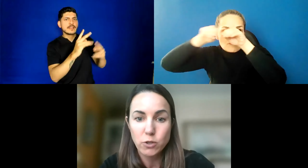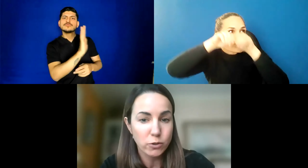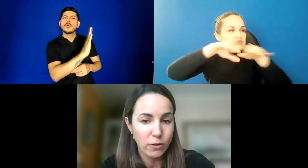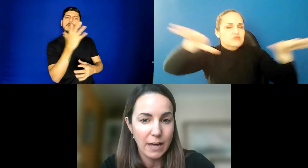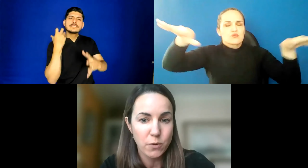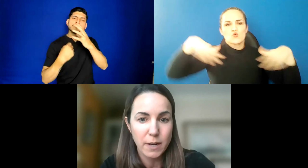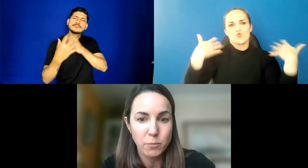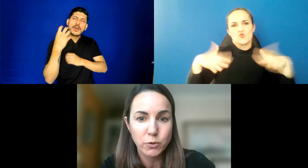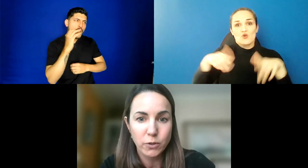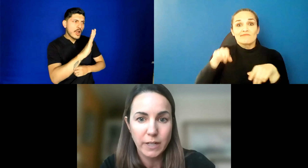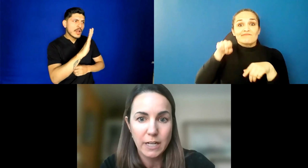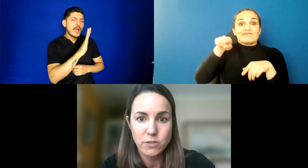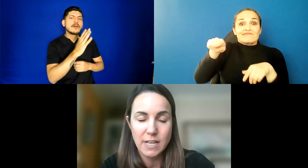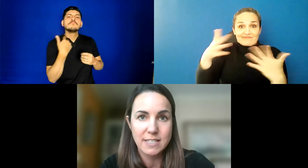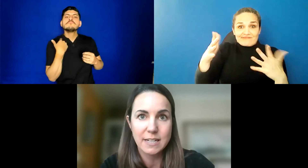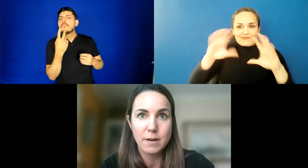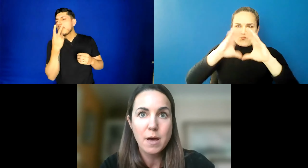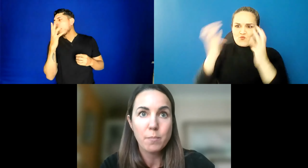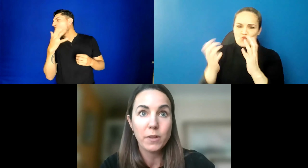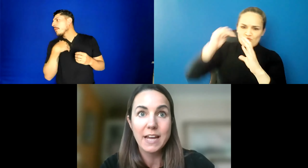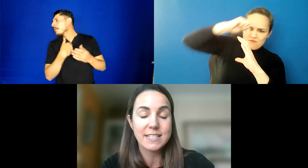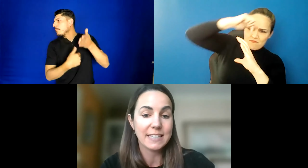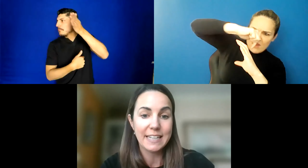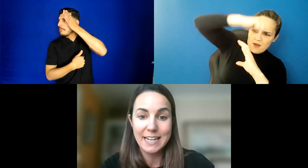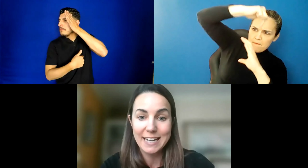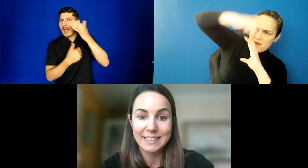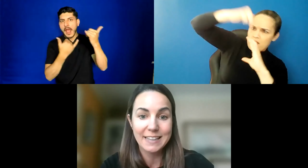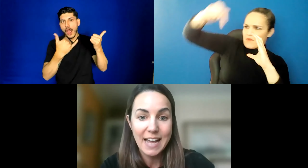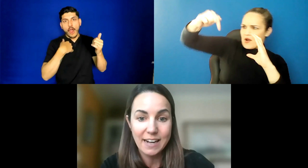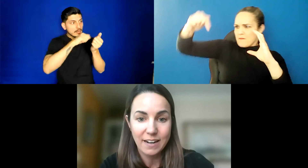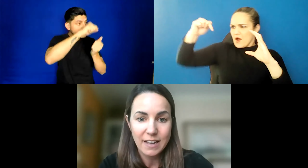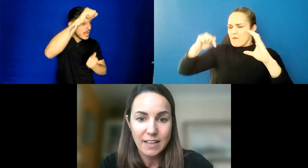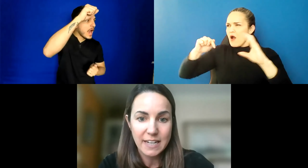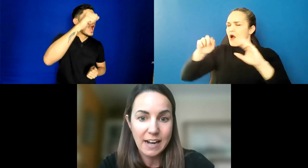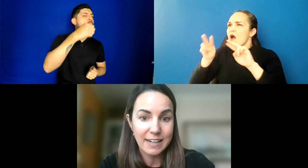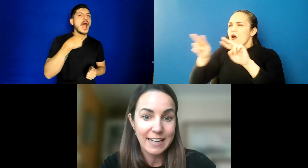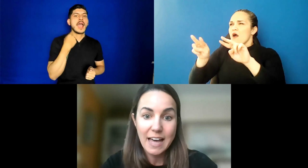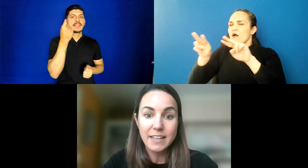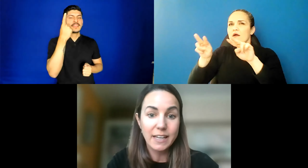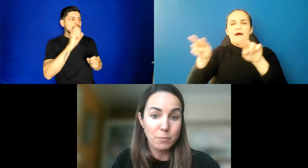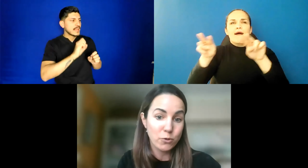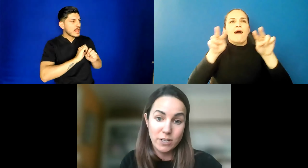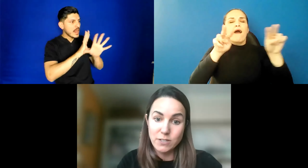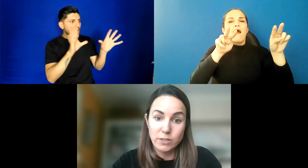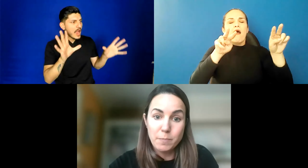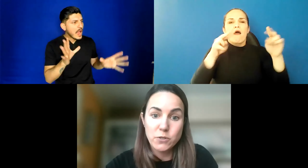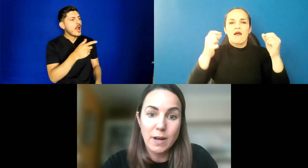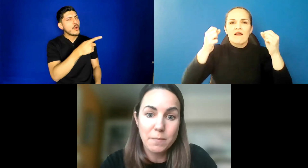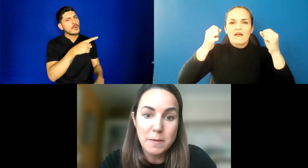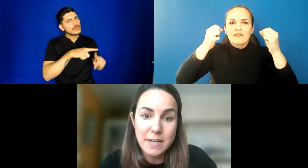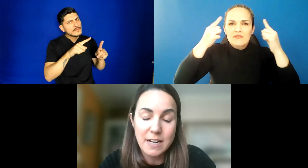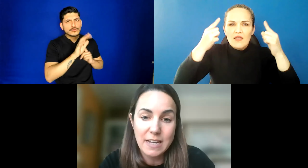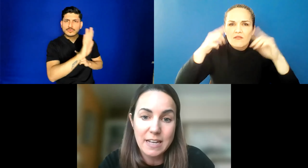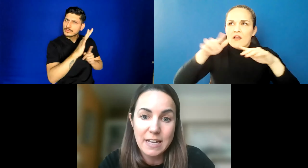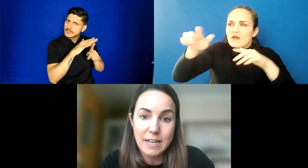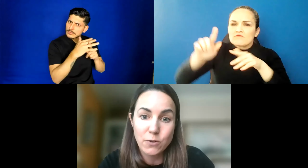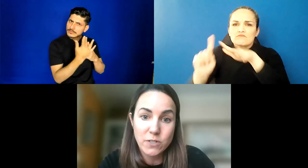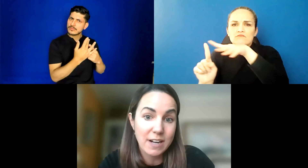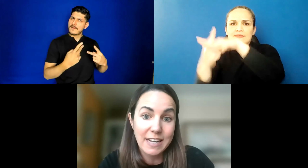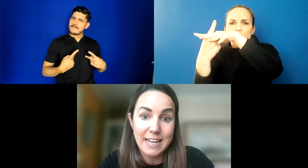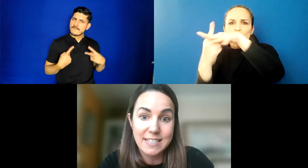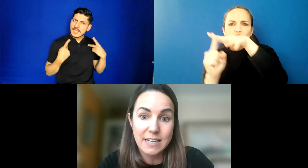our homes, these stories of people that happen in other parts of the world that can help us see and understand